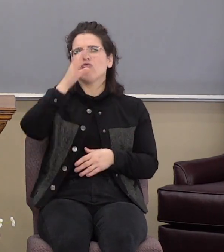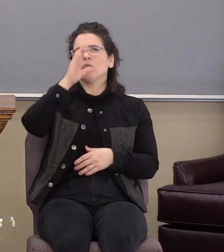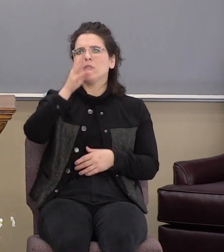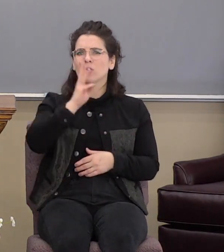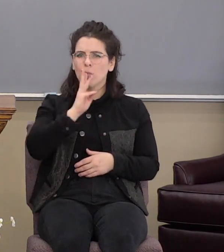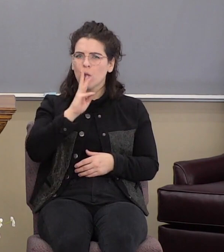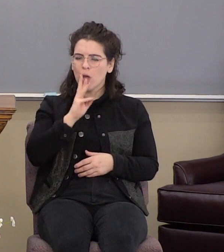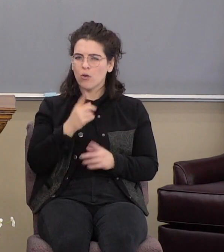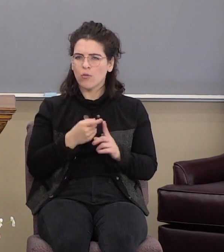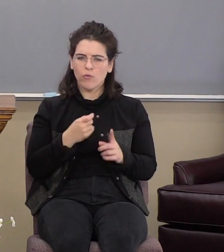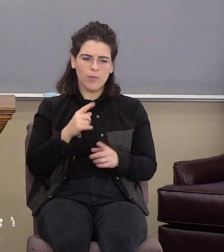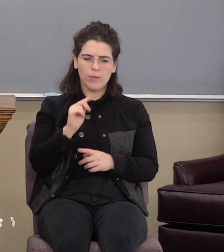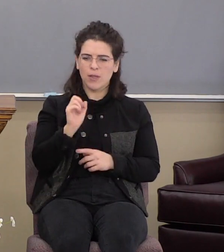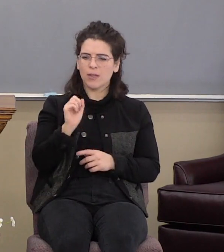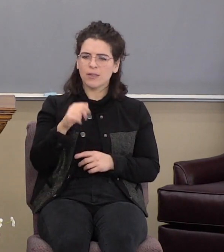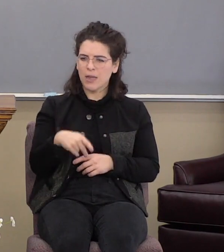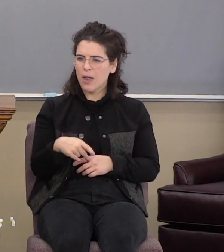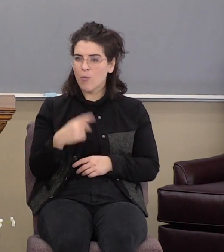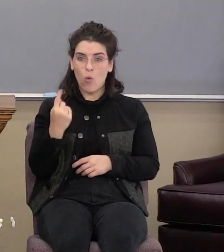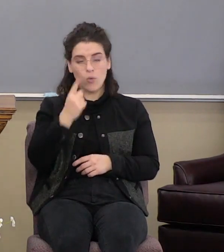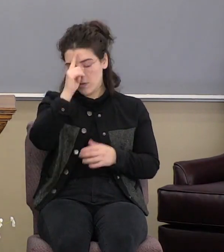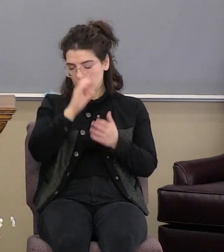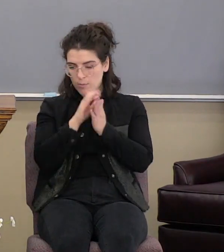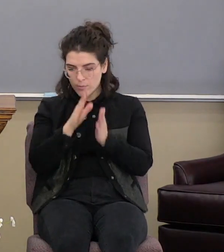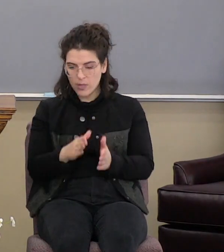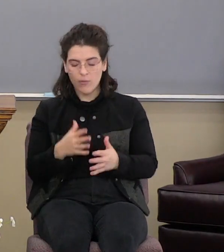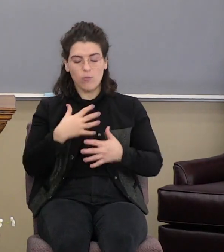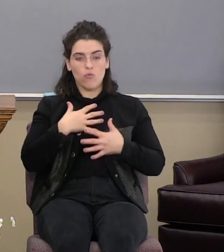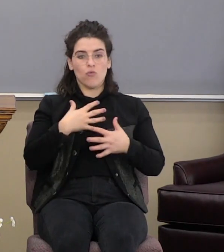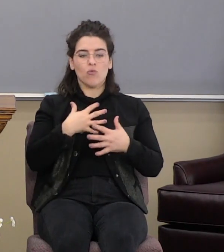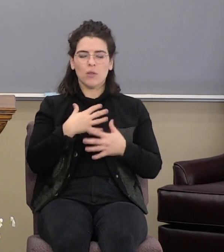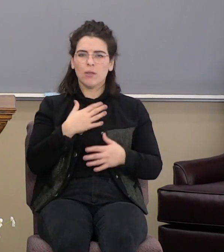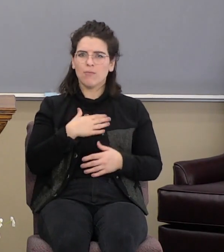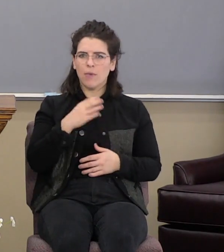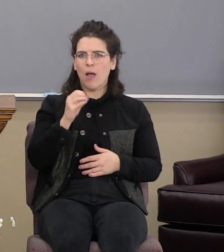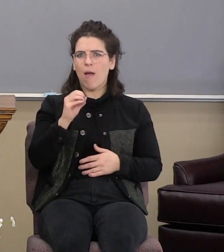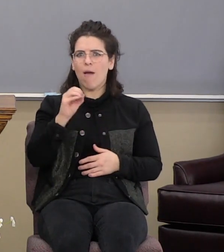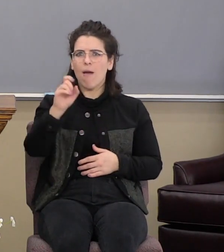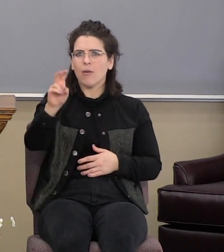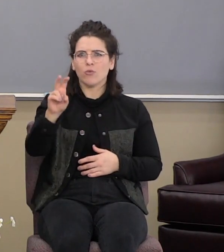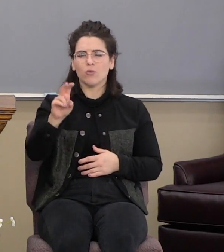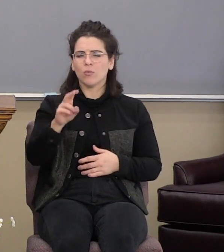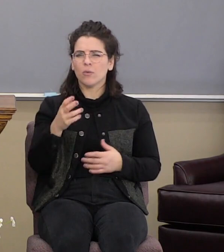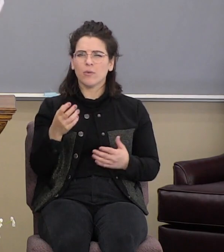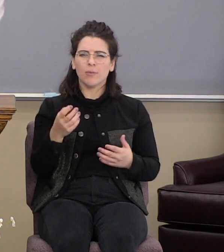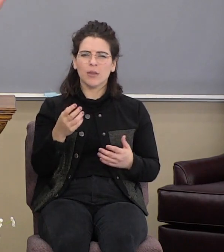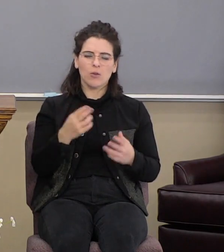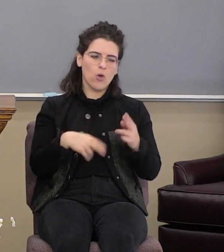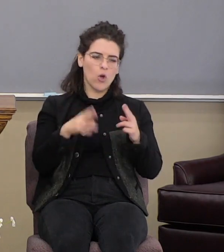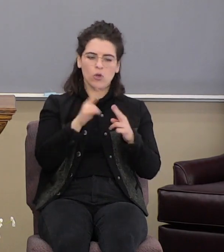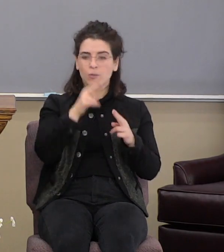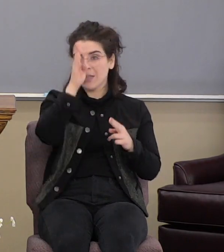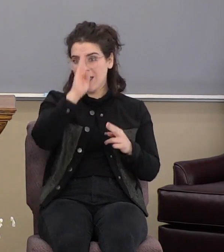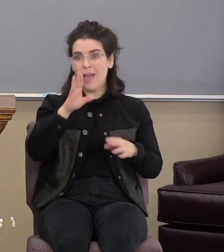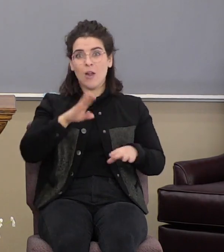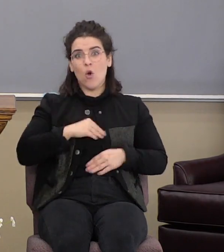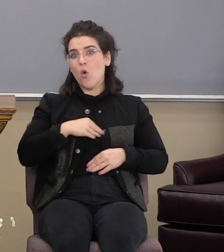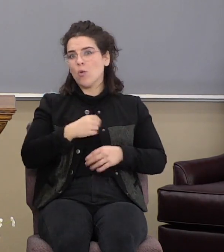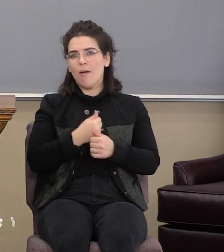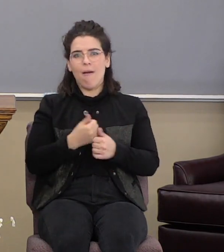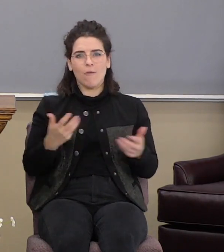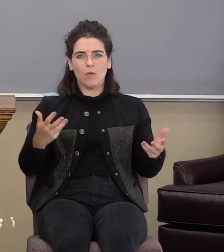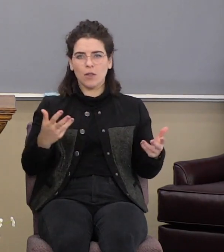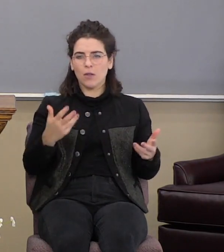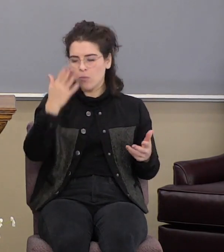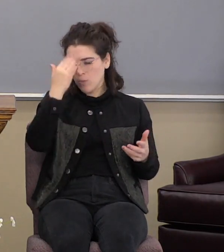out of the tap? Only the believer gets to breathe. By the way, ultimately, does God own everything? Why